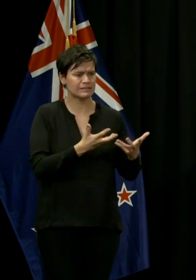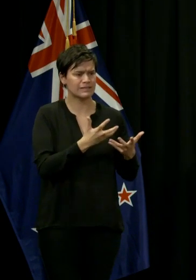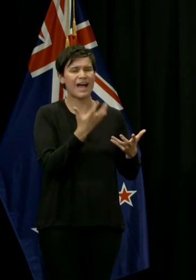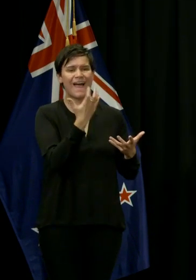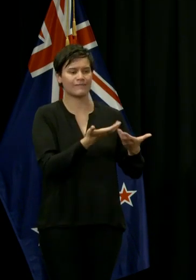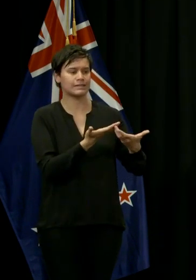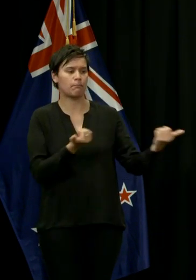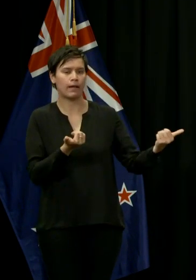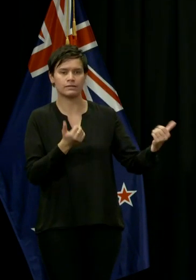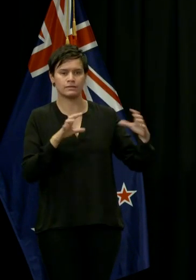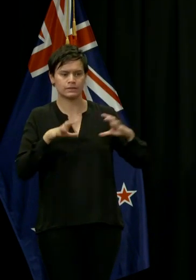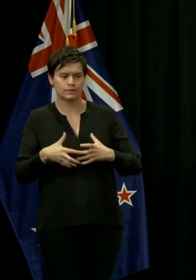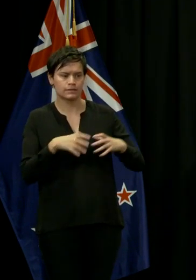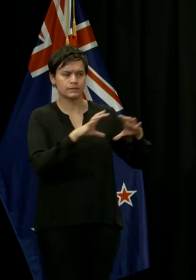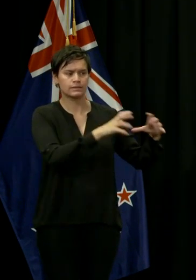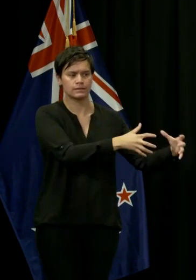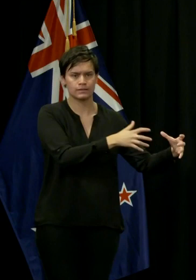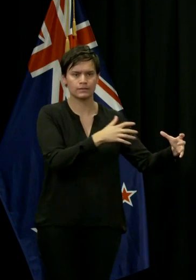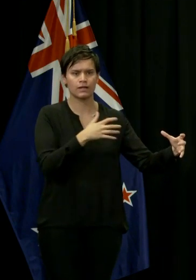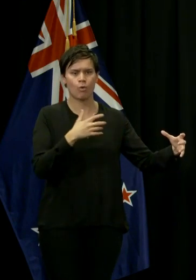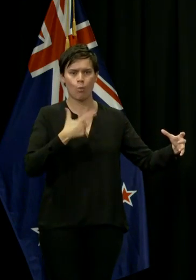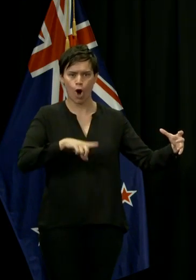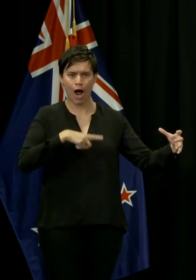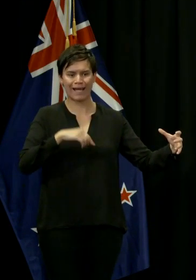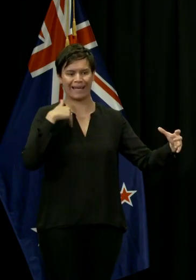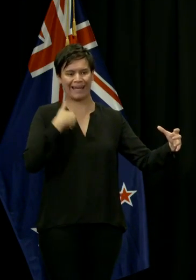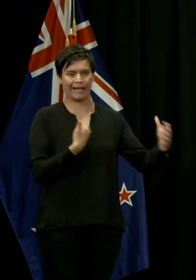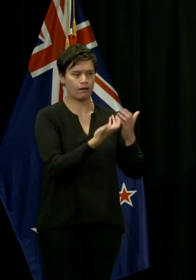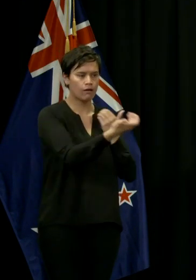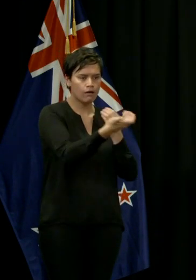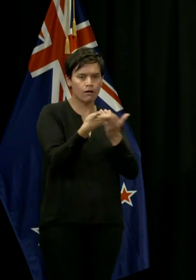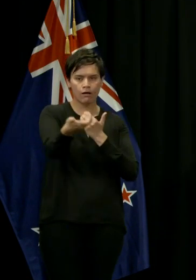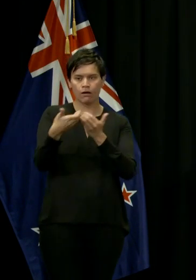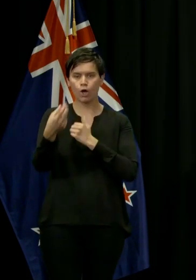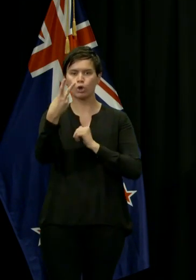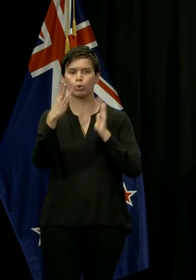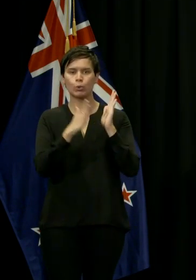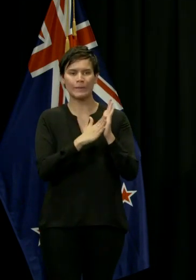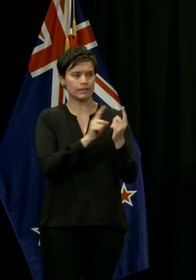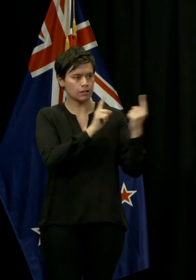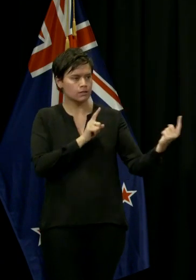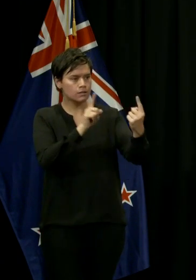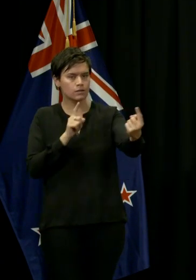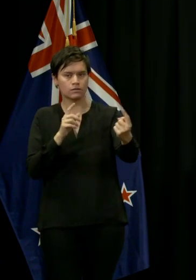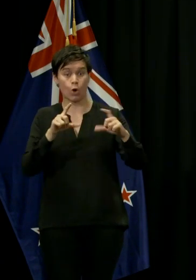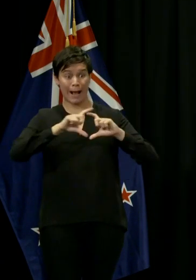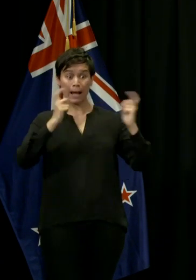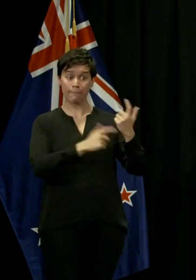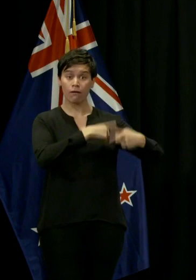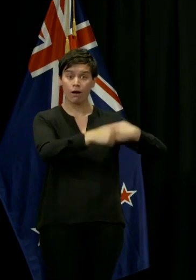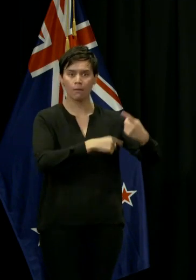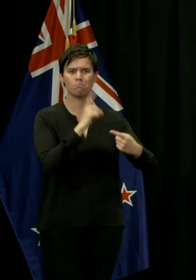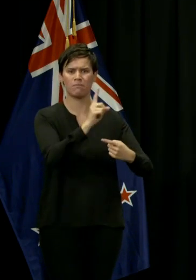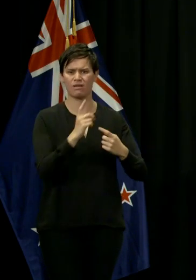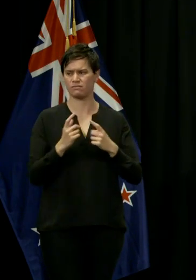groups so that we could maintain social distance from one another. And we all knew the magnitude of what we were doing, but we